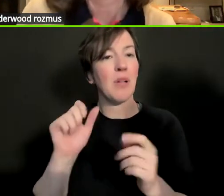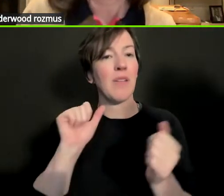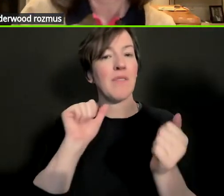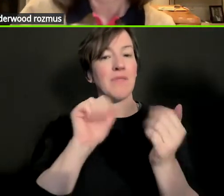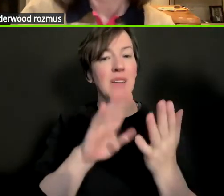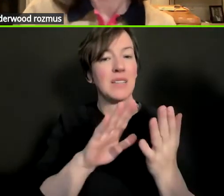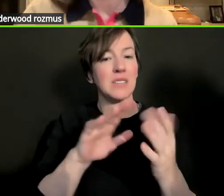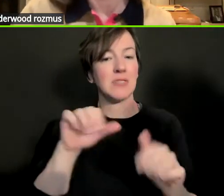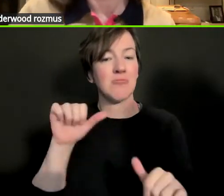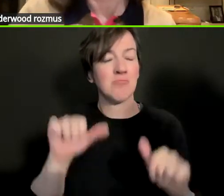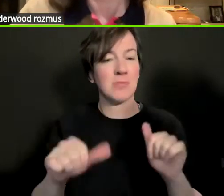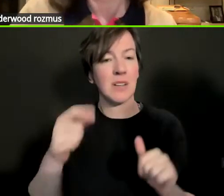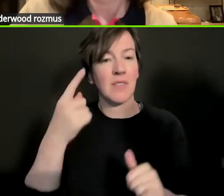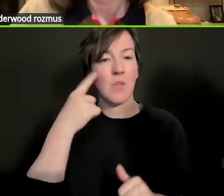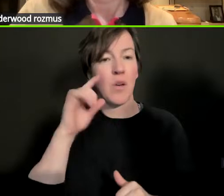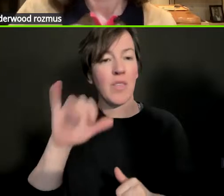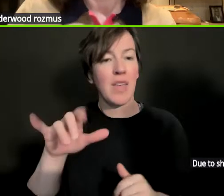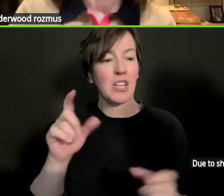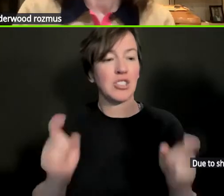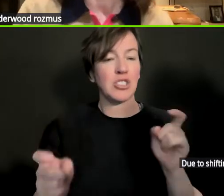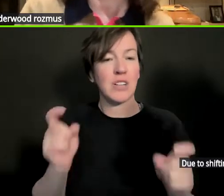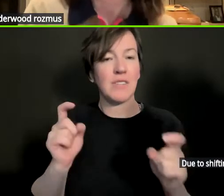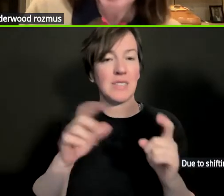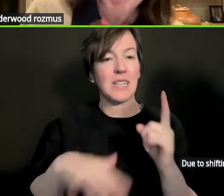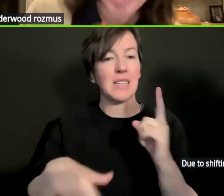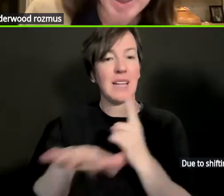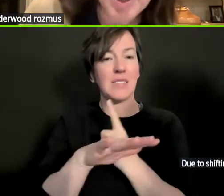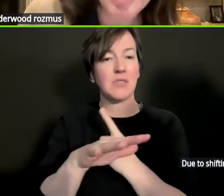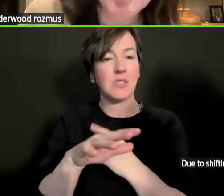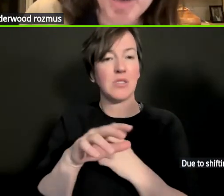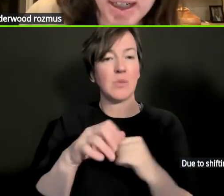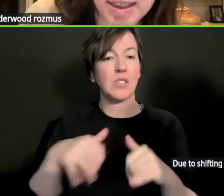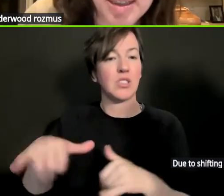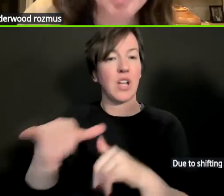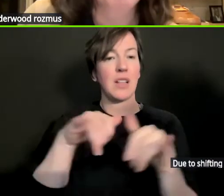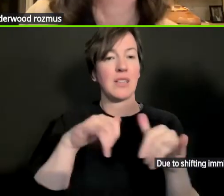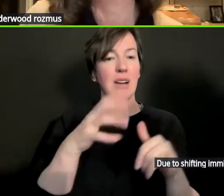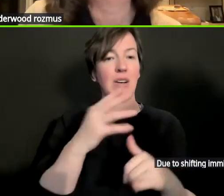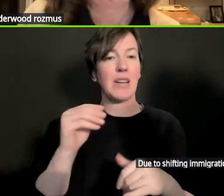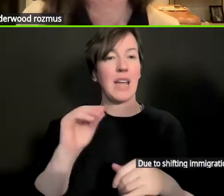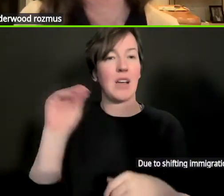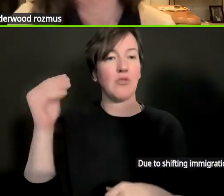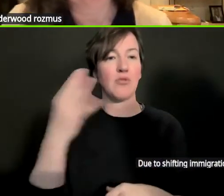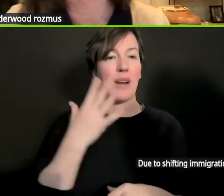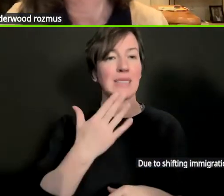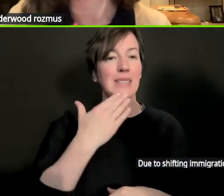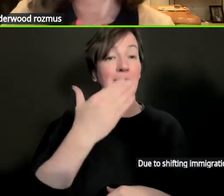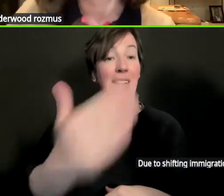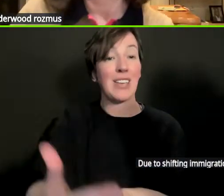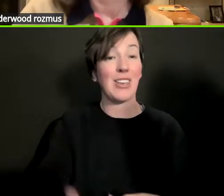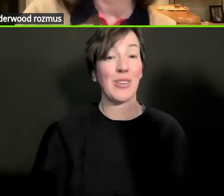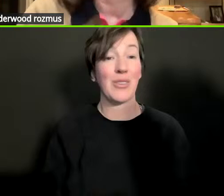shifting immigration landscapes. With solidarity and grace, we thank you.